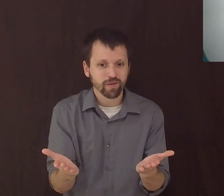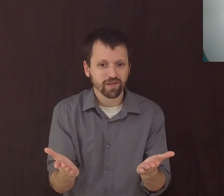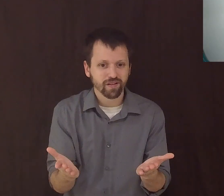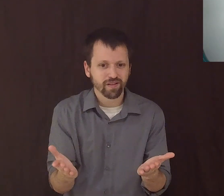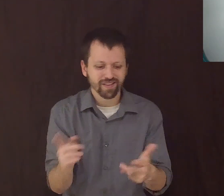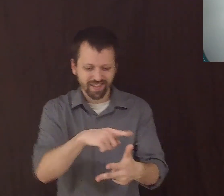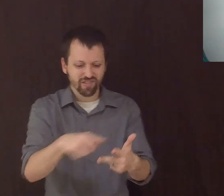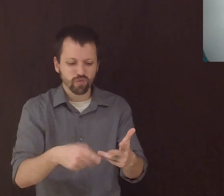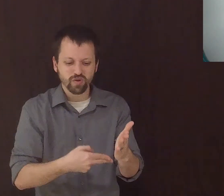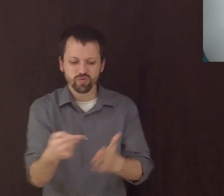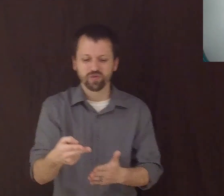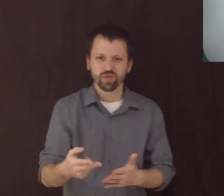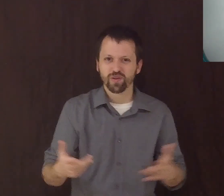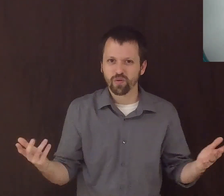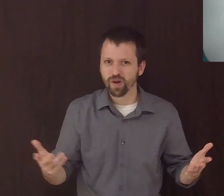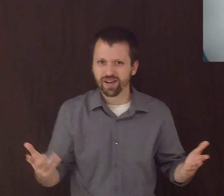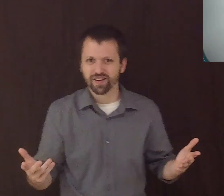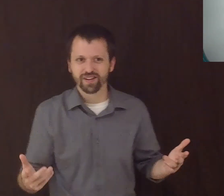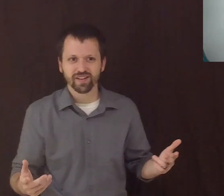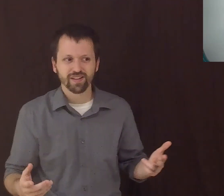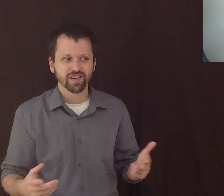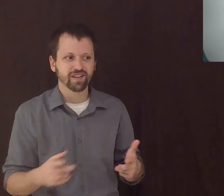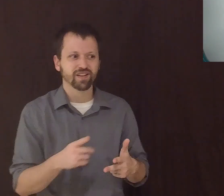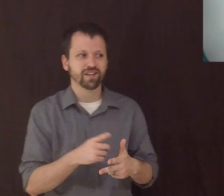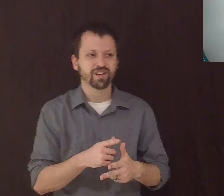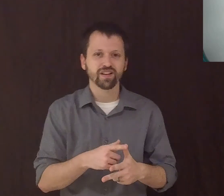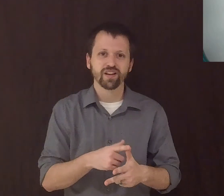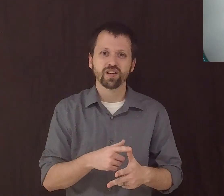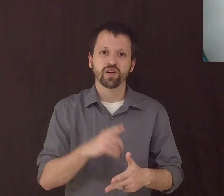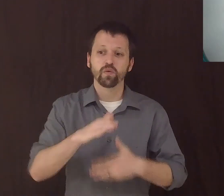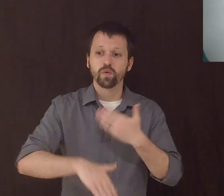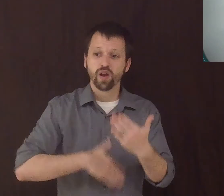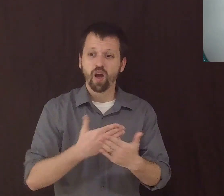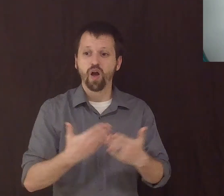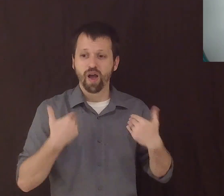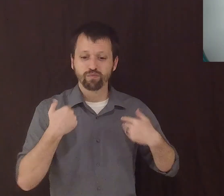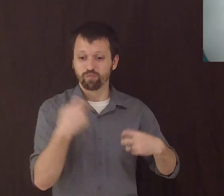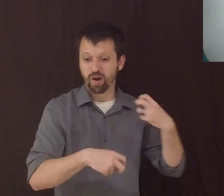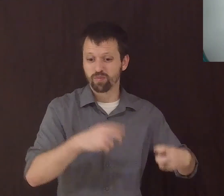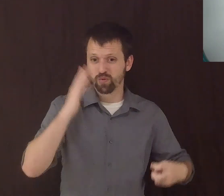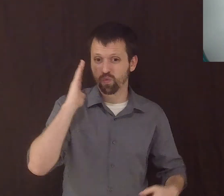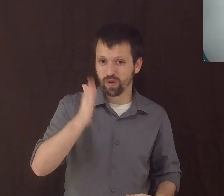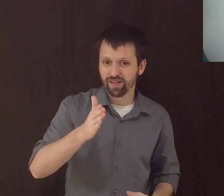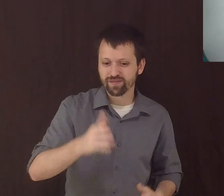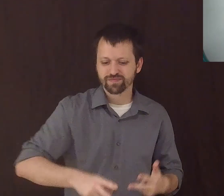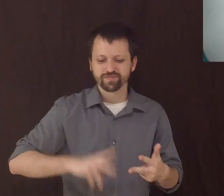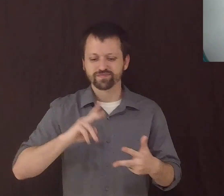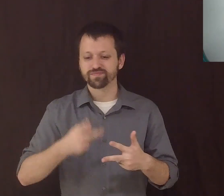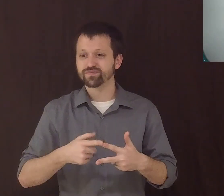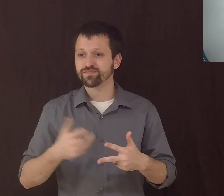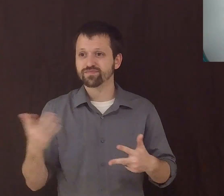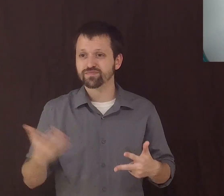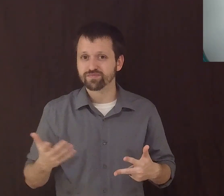three truths here that we've learned today. And that is, you know what? We're all going to go through times of adversity. And then the second thing that